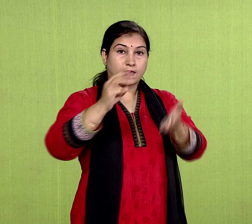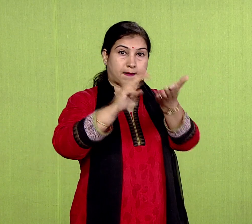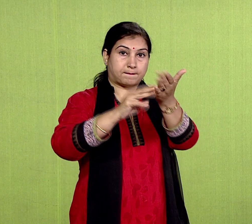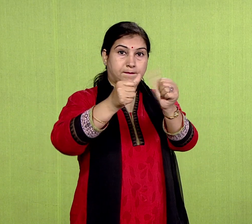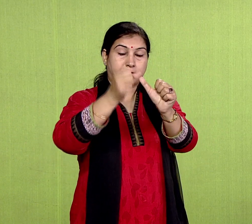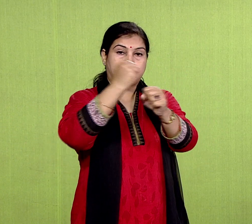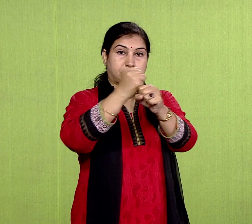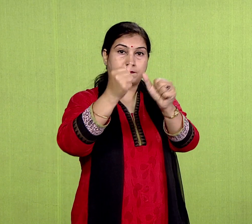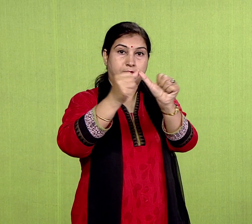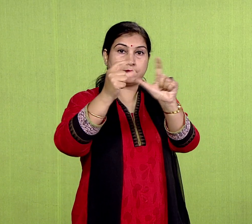Kosala,